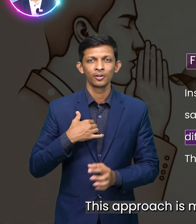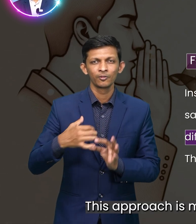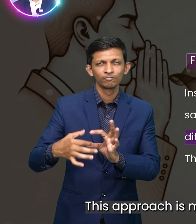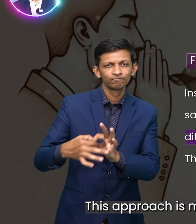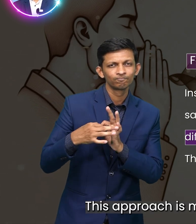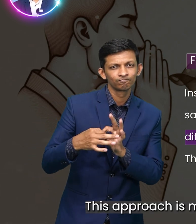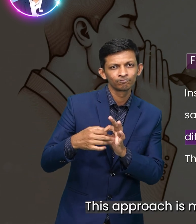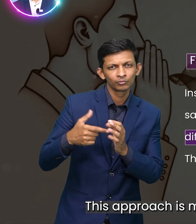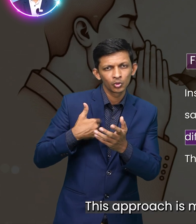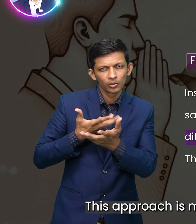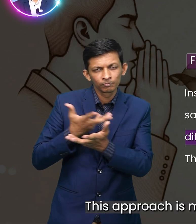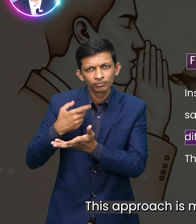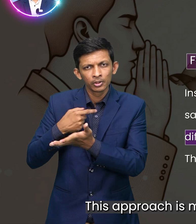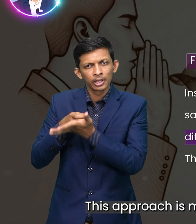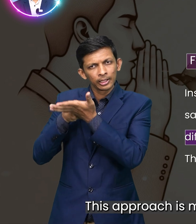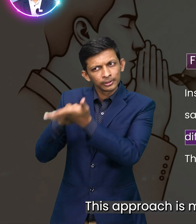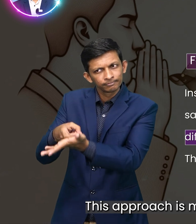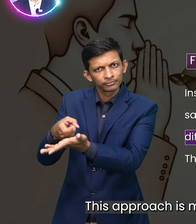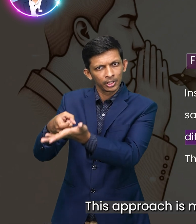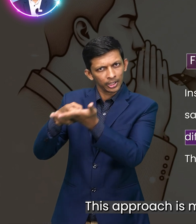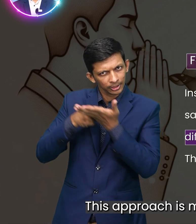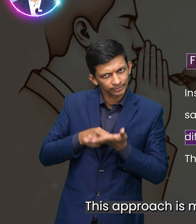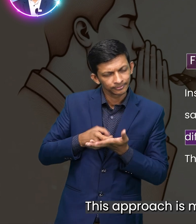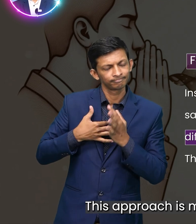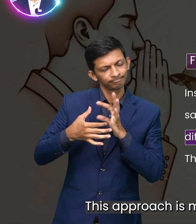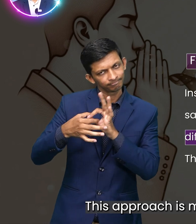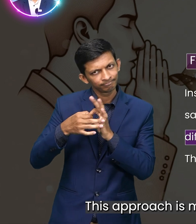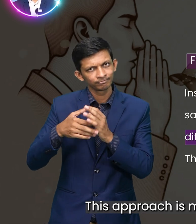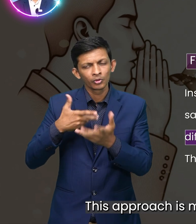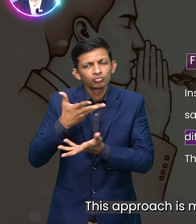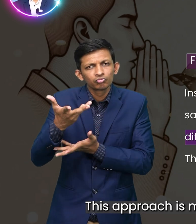This approach is more respectful and constructive.